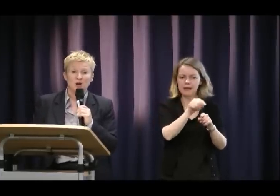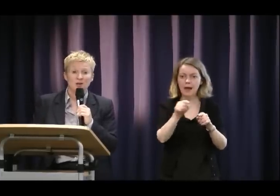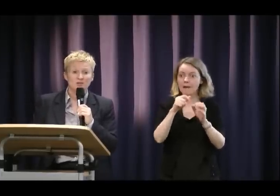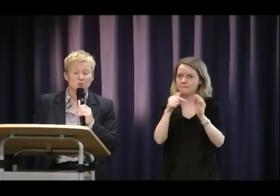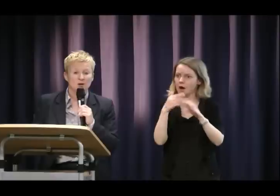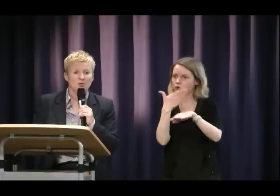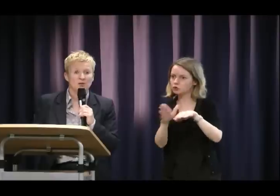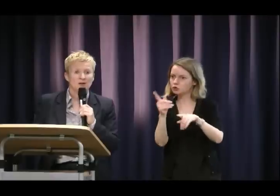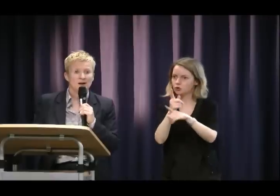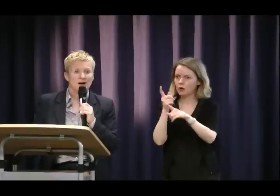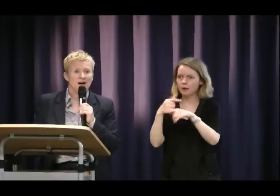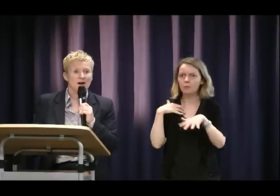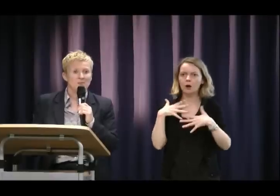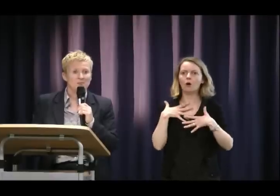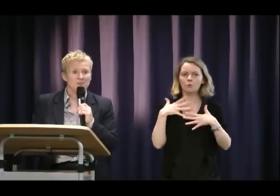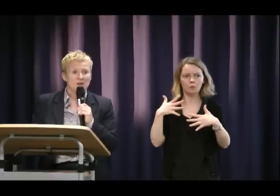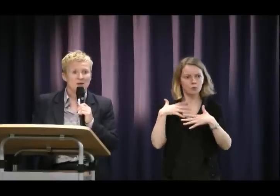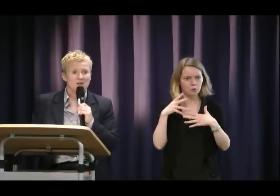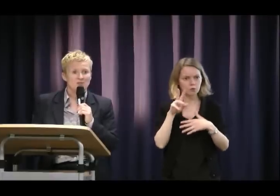things tonight as well,